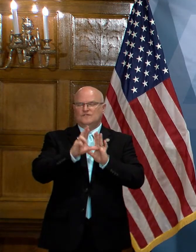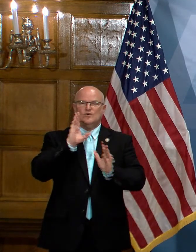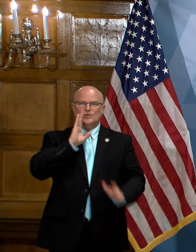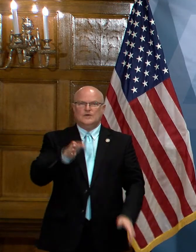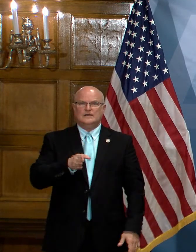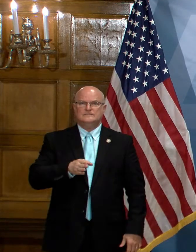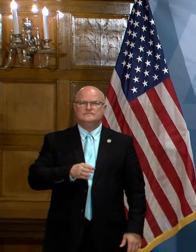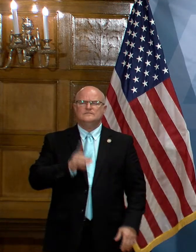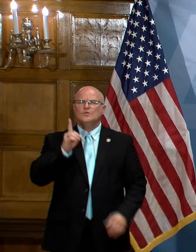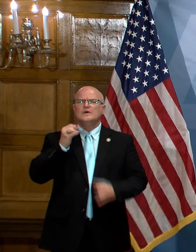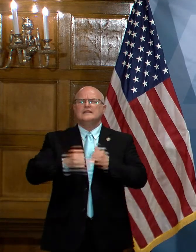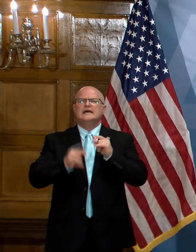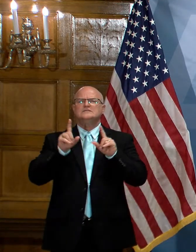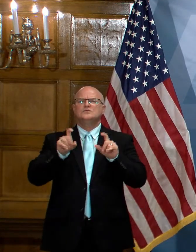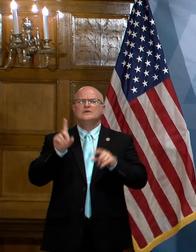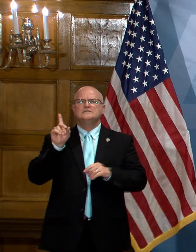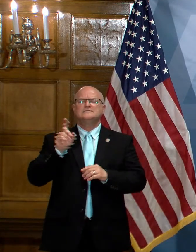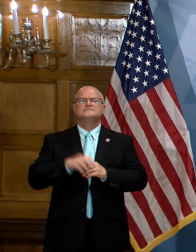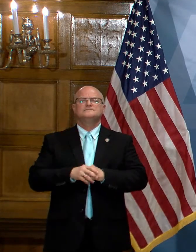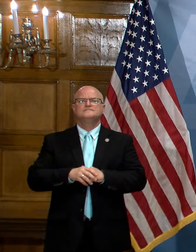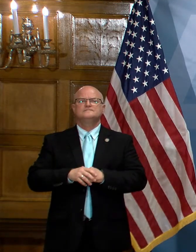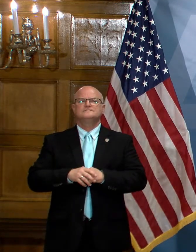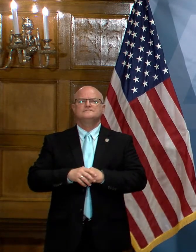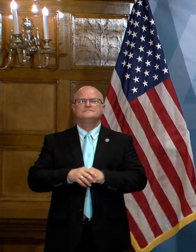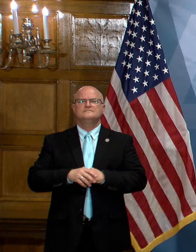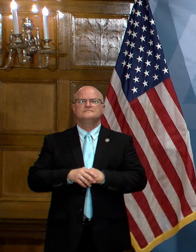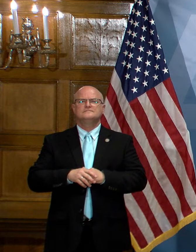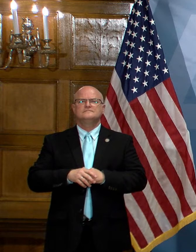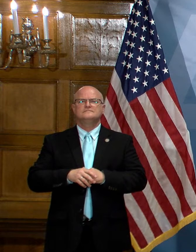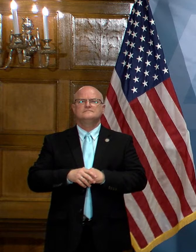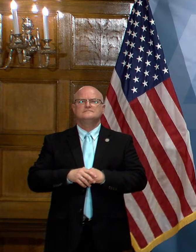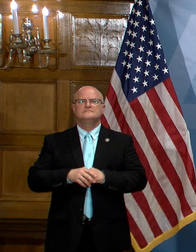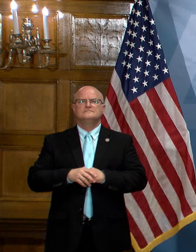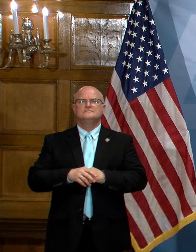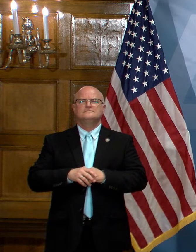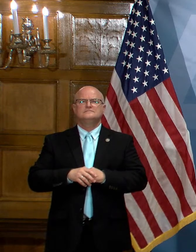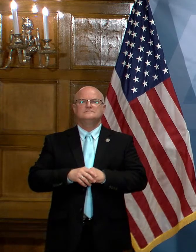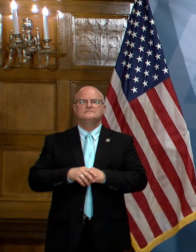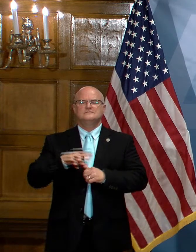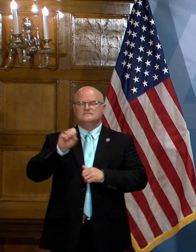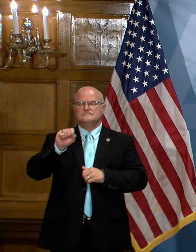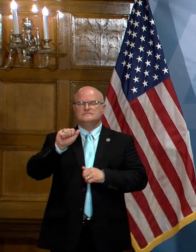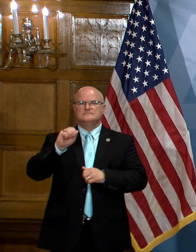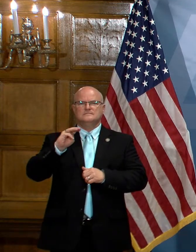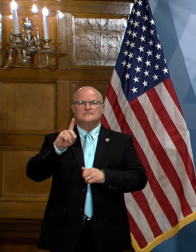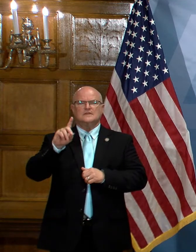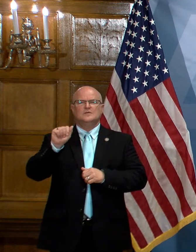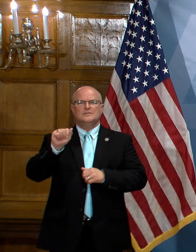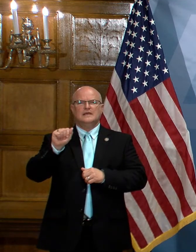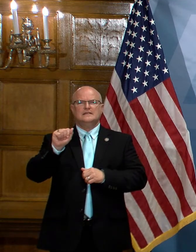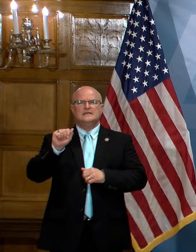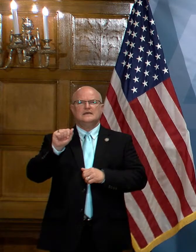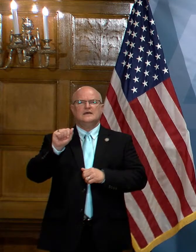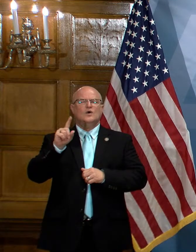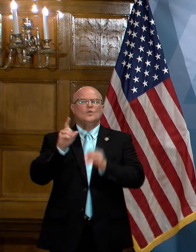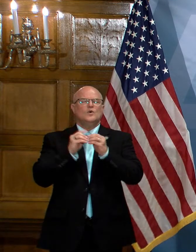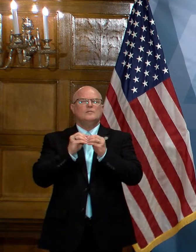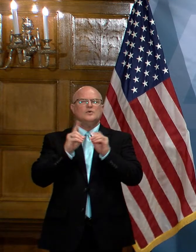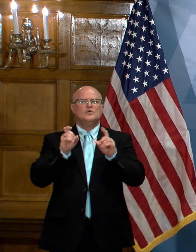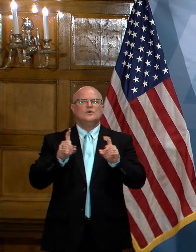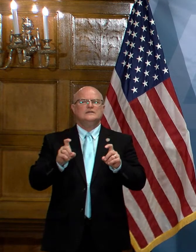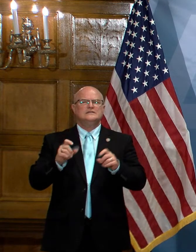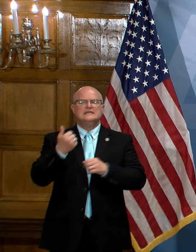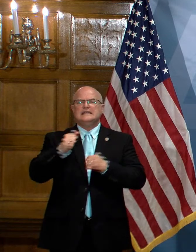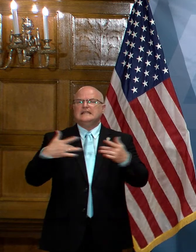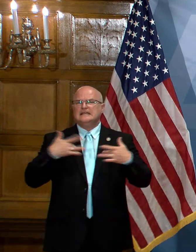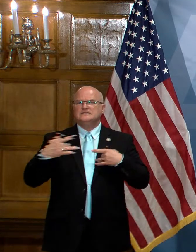it. Is there one last question? Yeah, Governor, this is Samantha Boyd with KNWA again. I have just one more question. Is